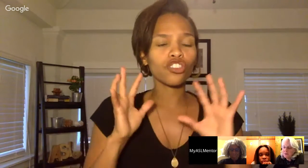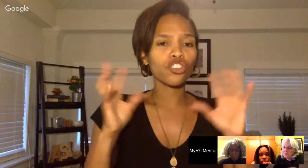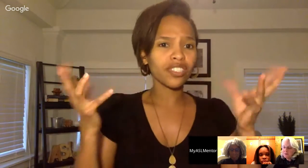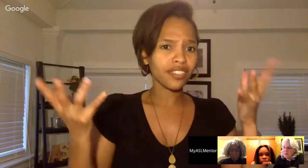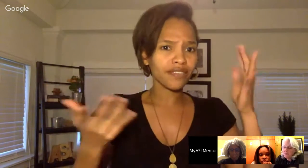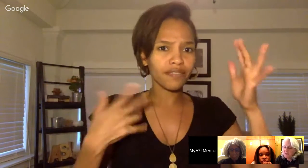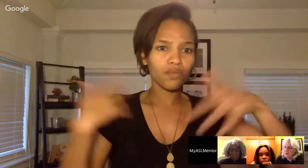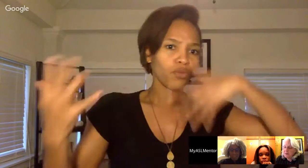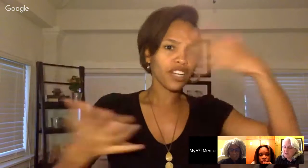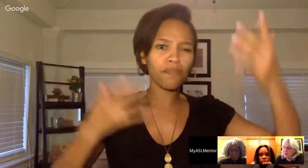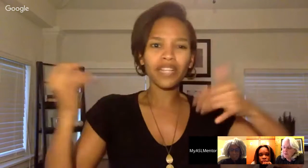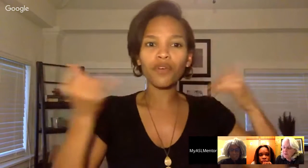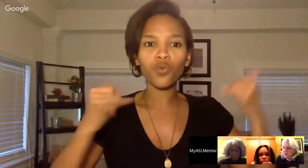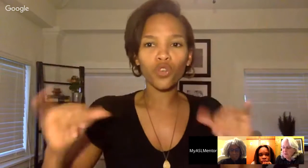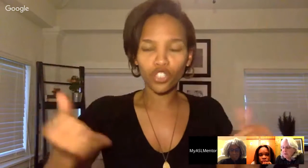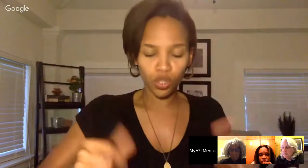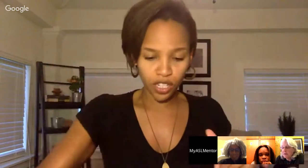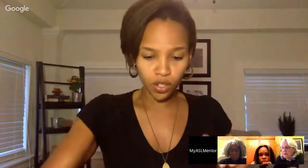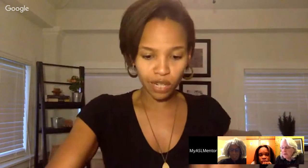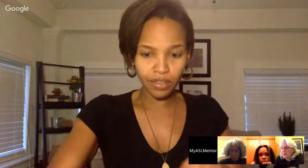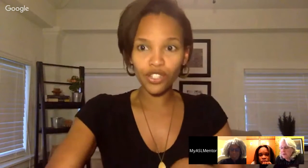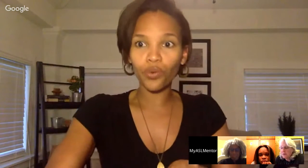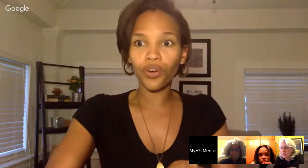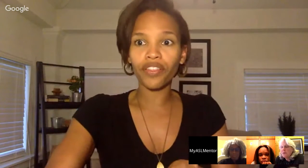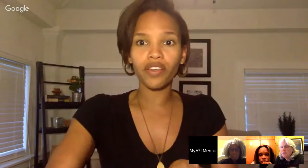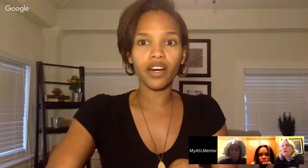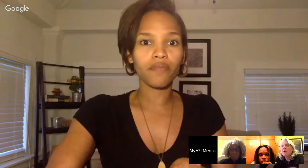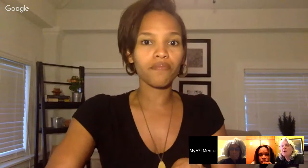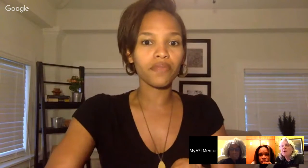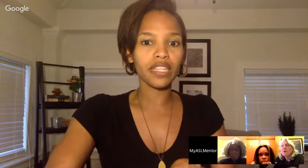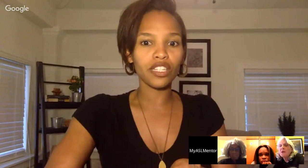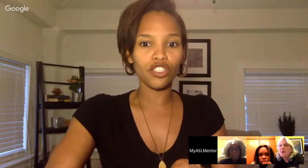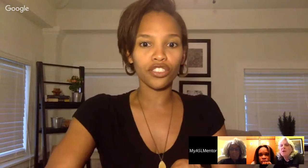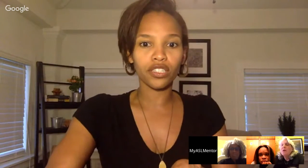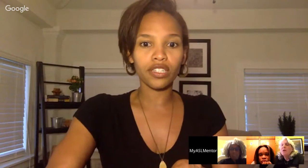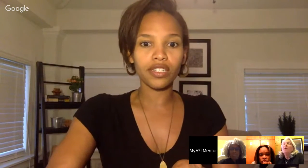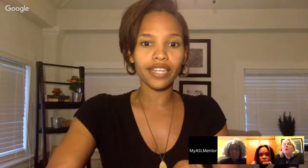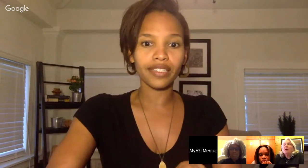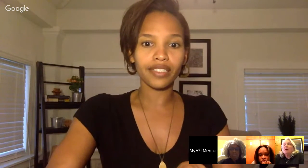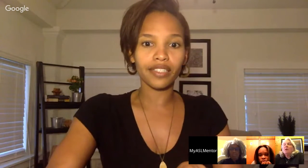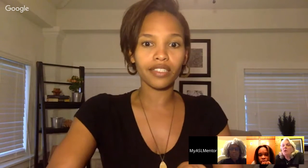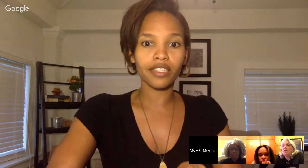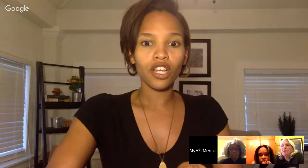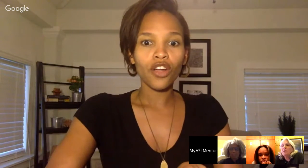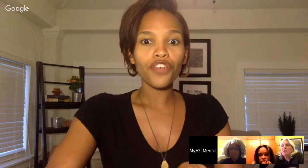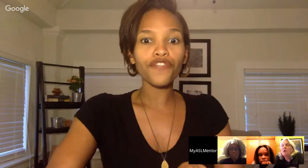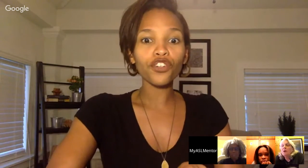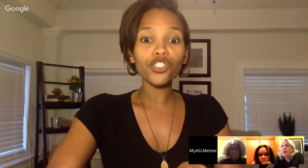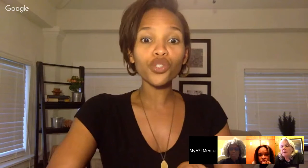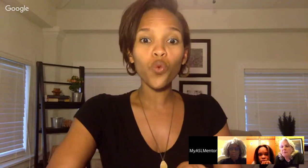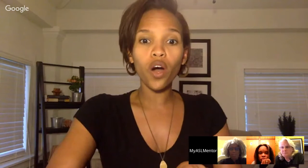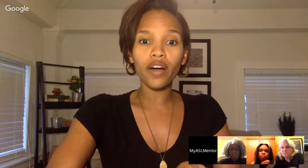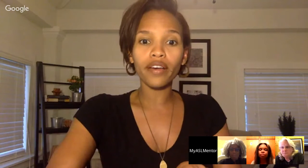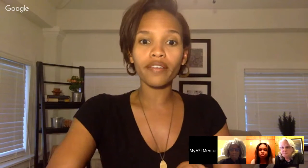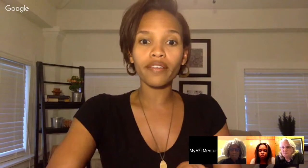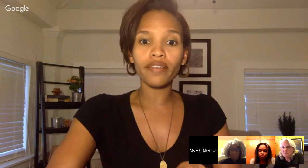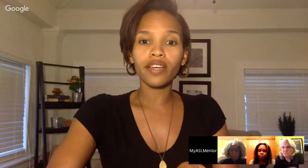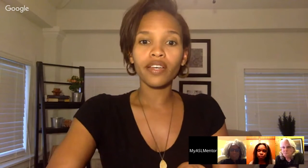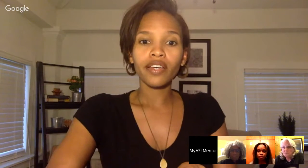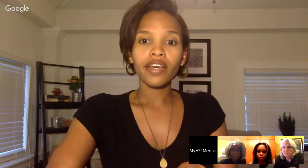and just we're gonna play with word choice. What can we do with these certain sentences? The first one,